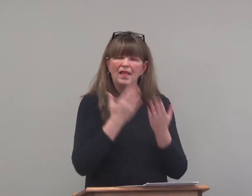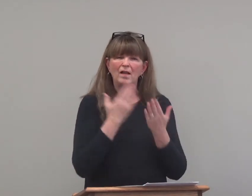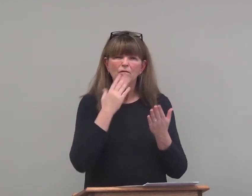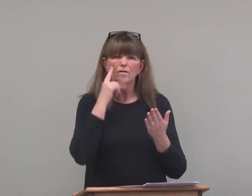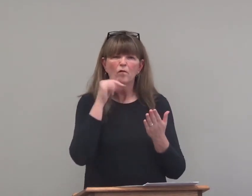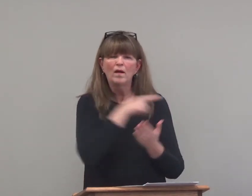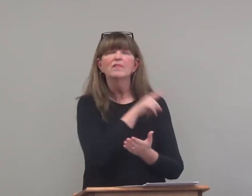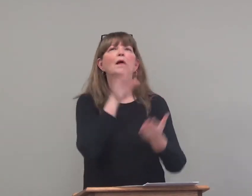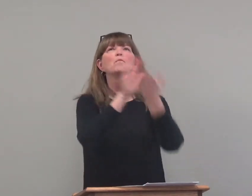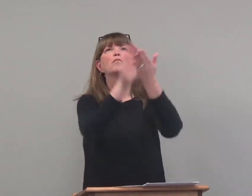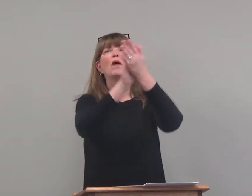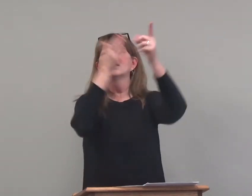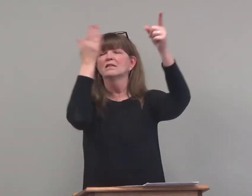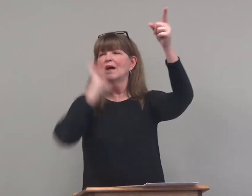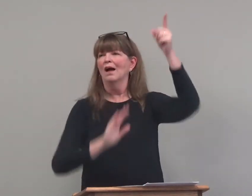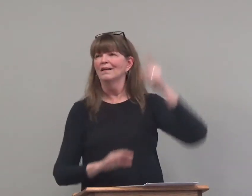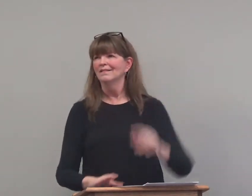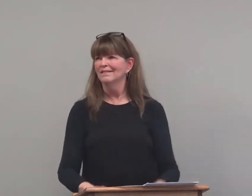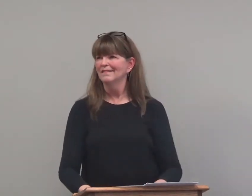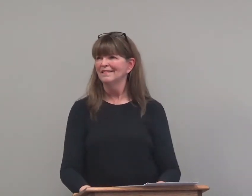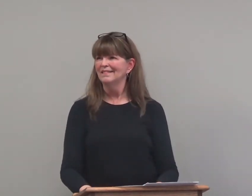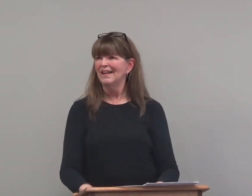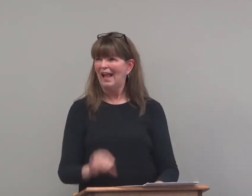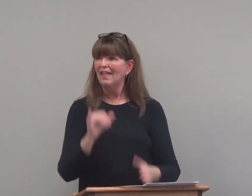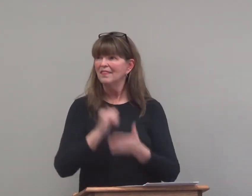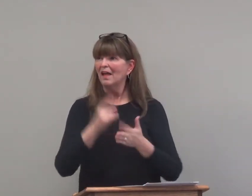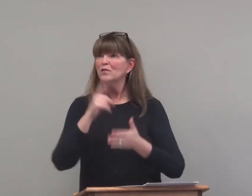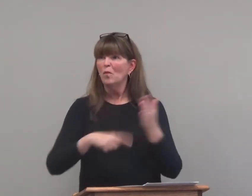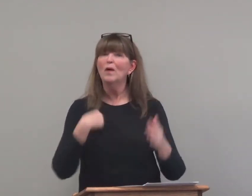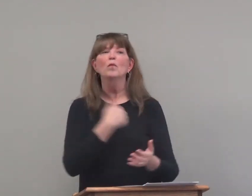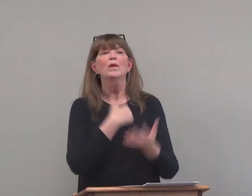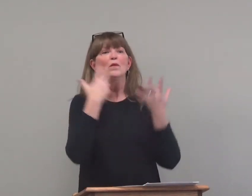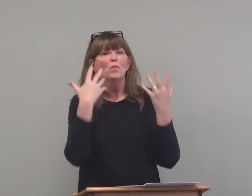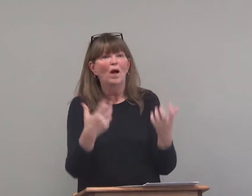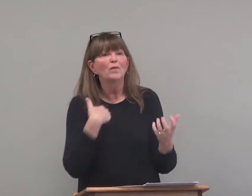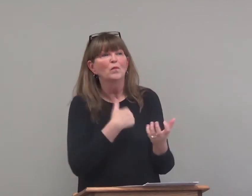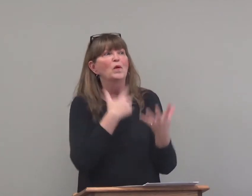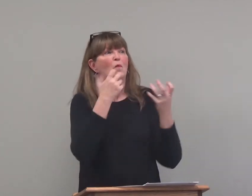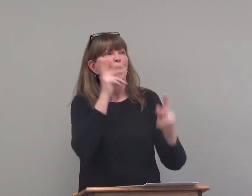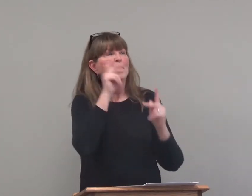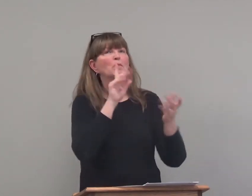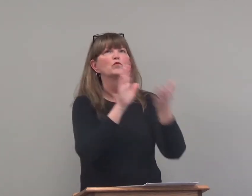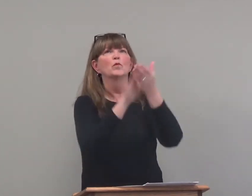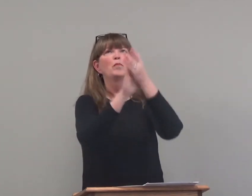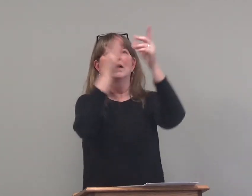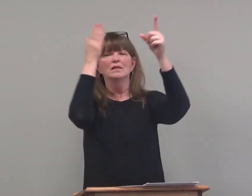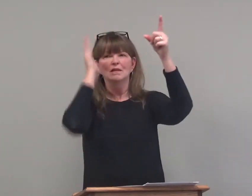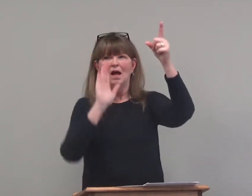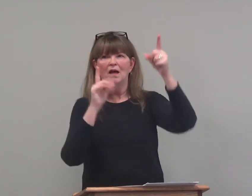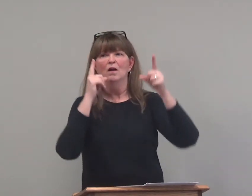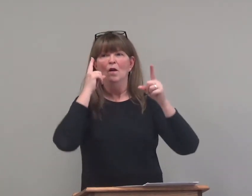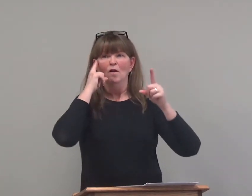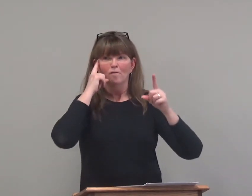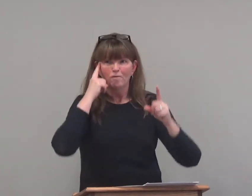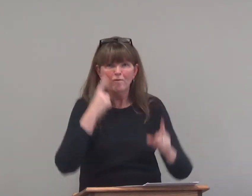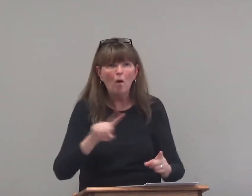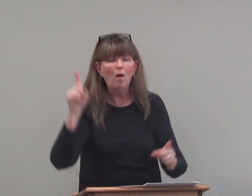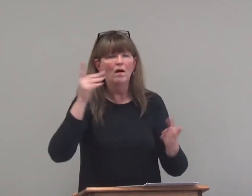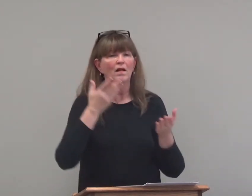People become so filled with gratitude that they praise God. And that's what we want. We want people to